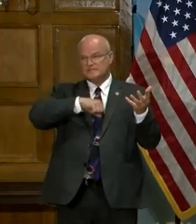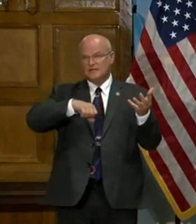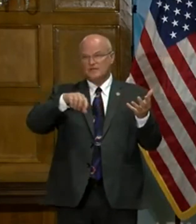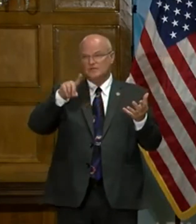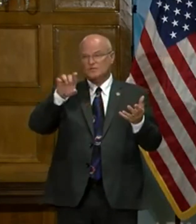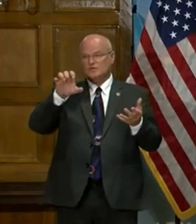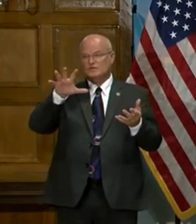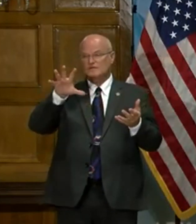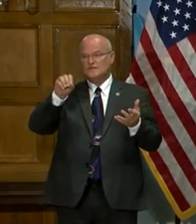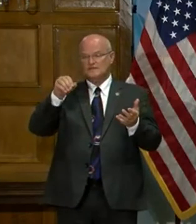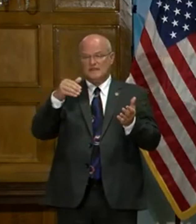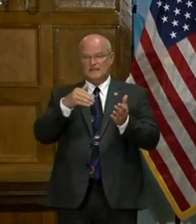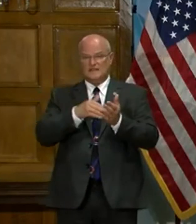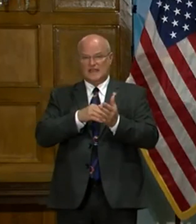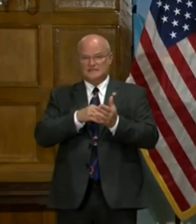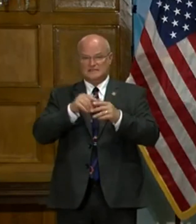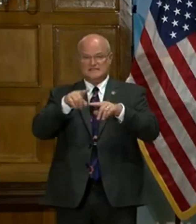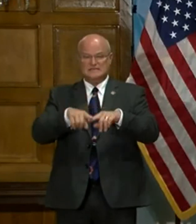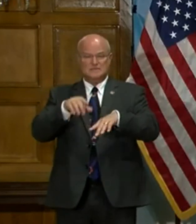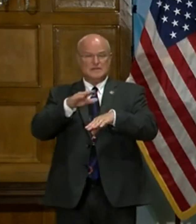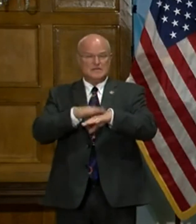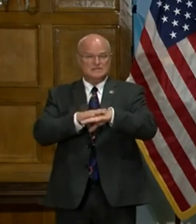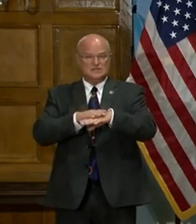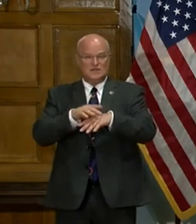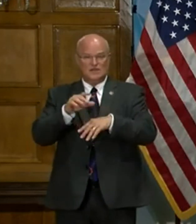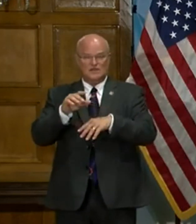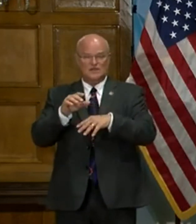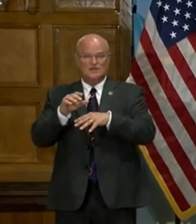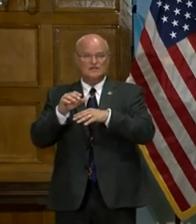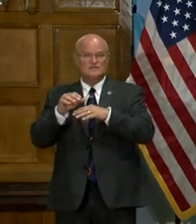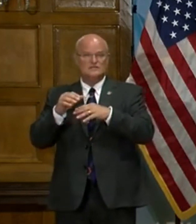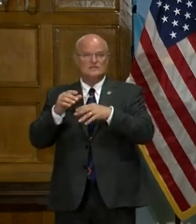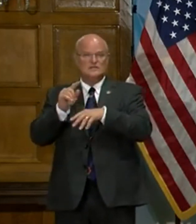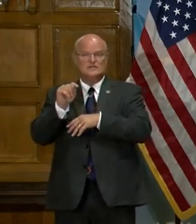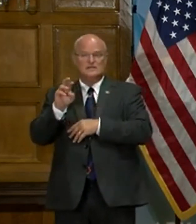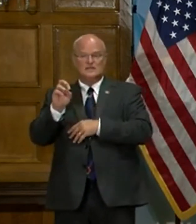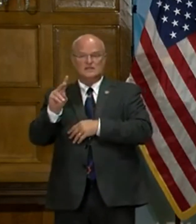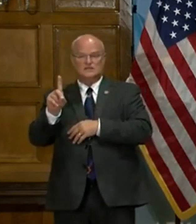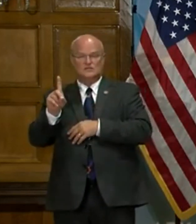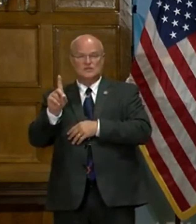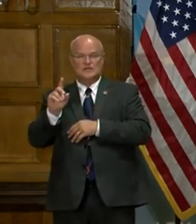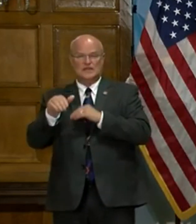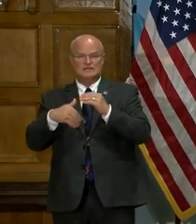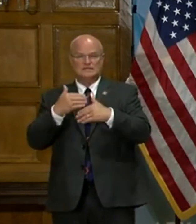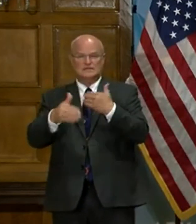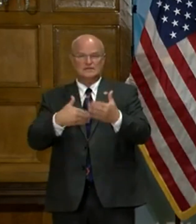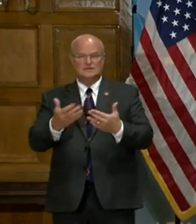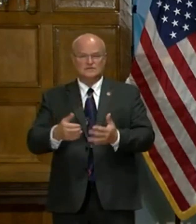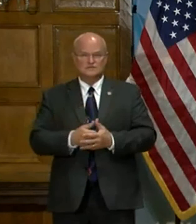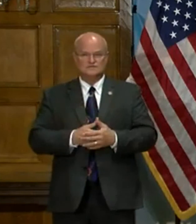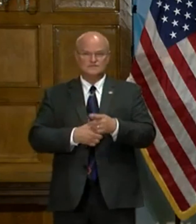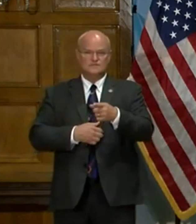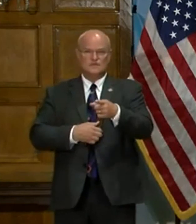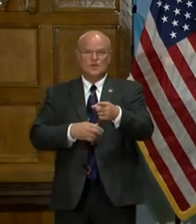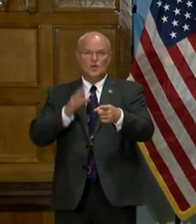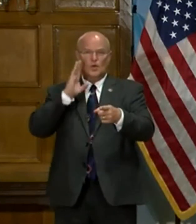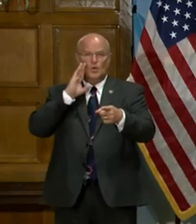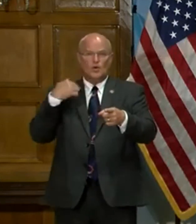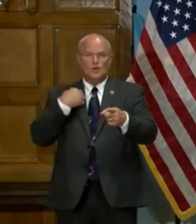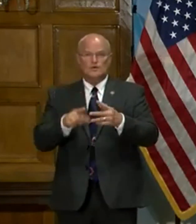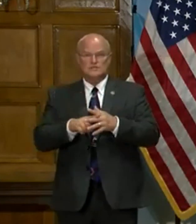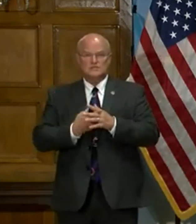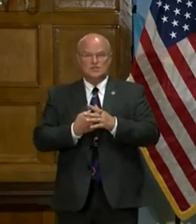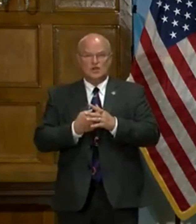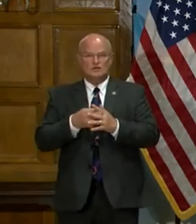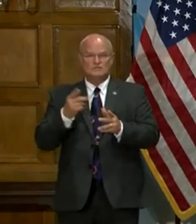100 and 150. I don't know. Just depends on the trend, as the governor says, and how things progress. Are we going to